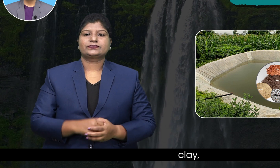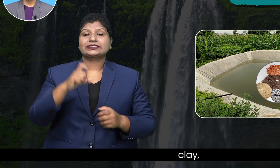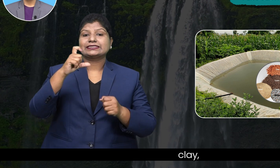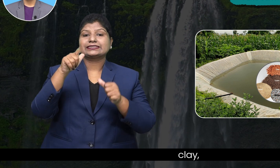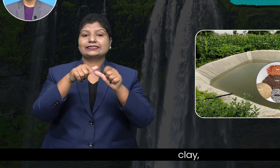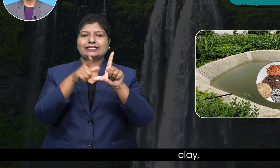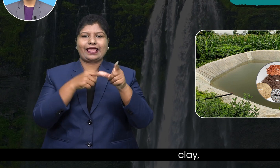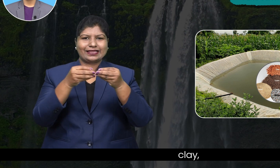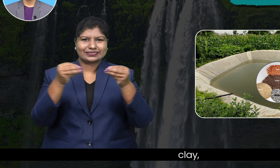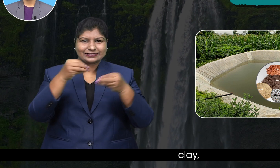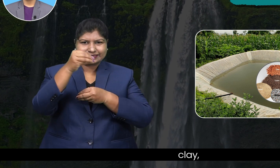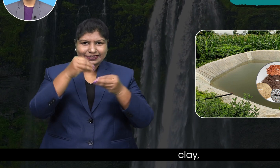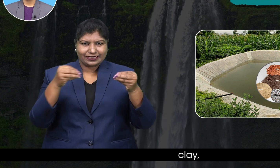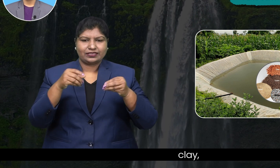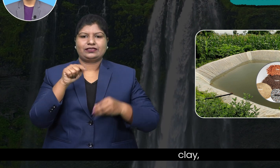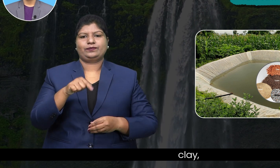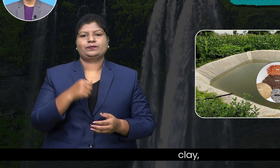clay,